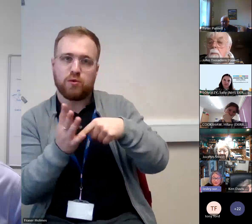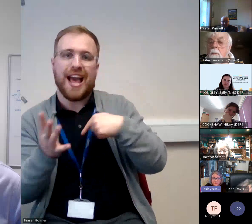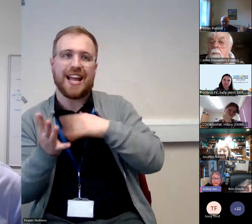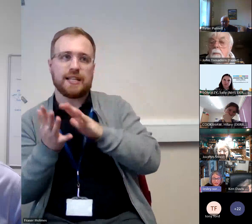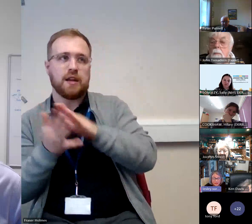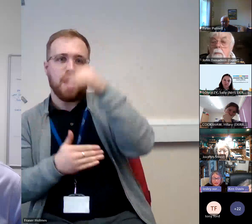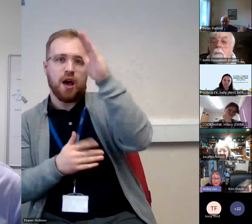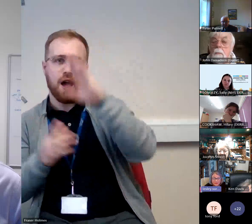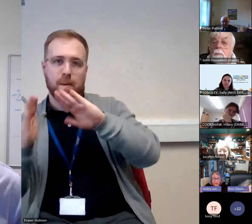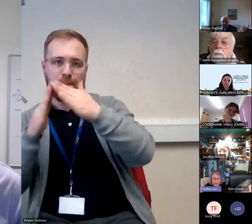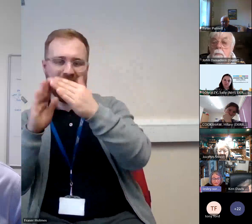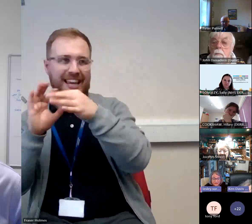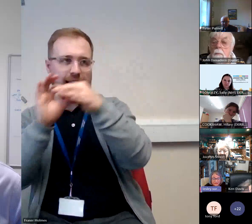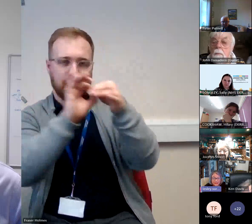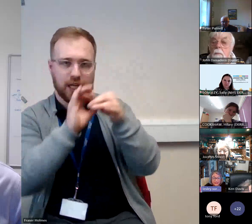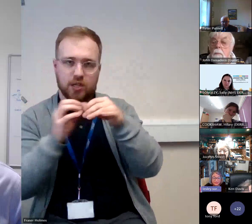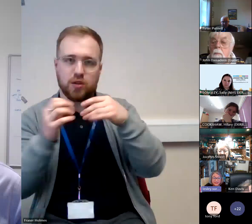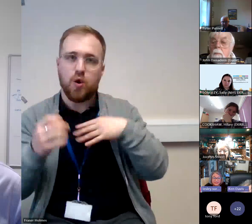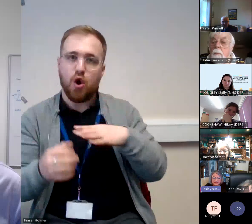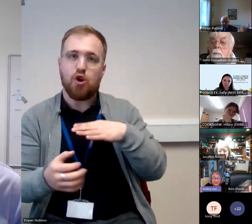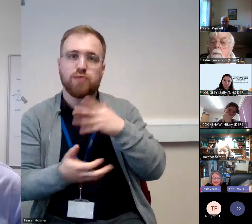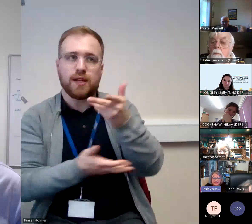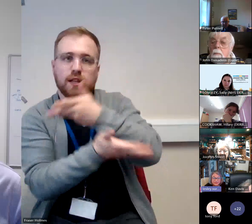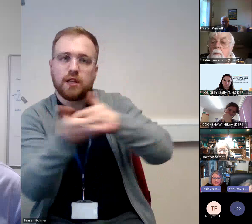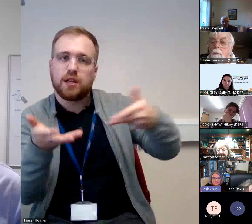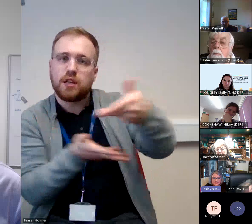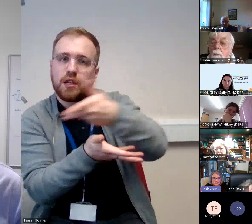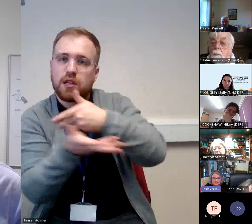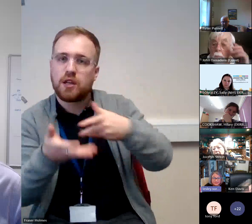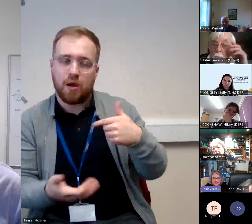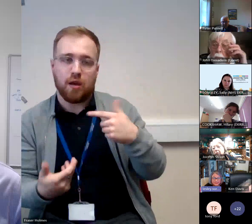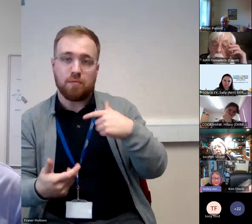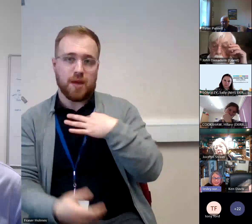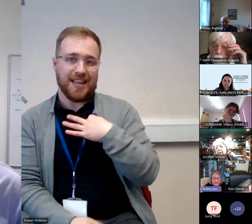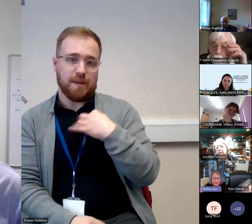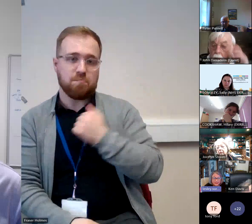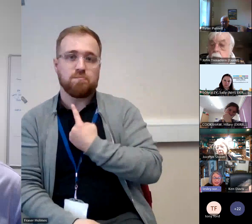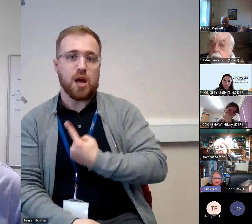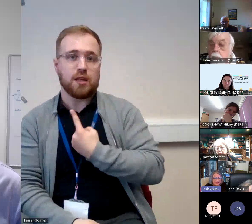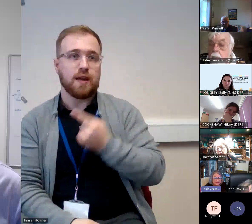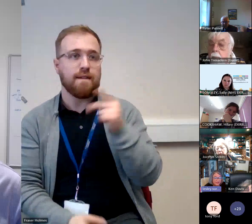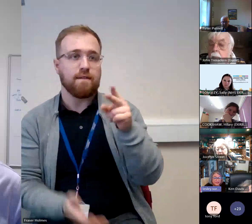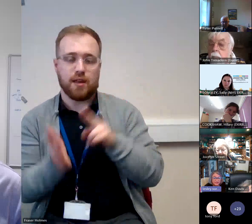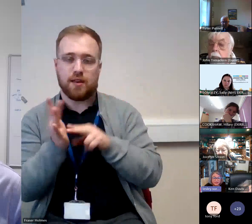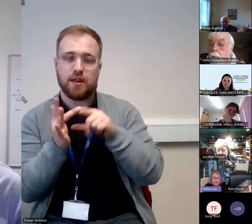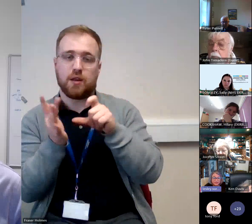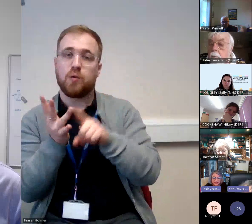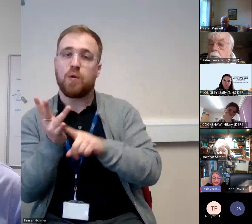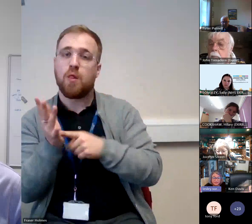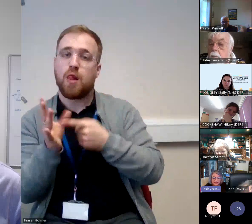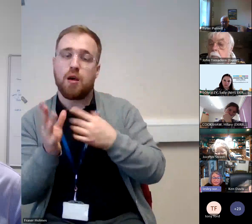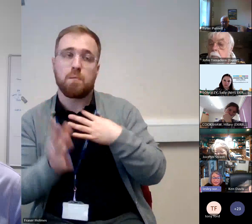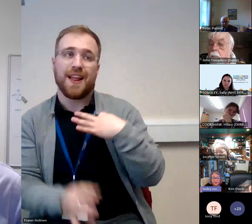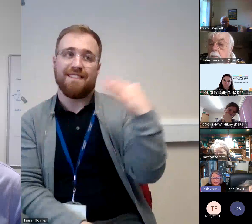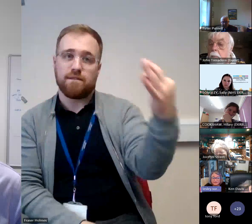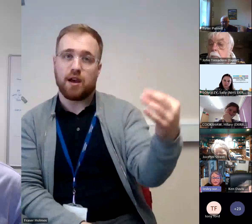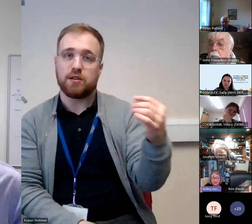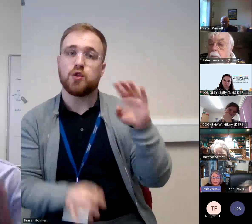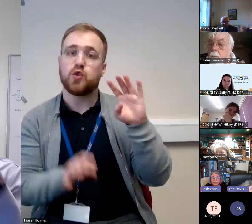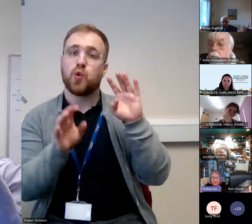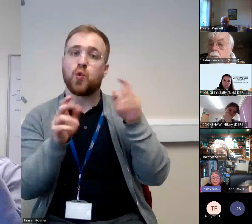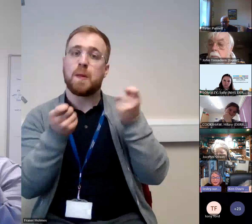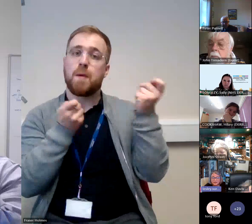those conversations are alive and well. And we actually have just been invited, myself and Nicola have been invited onto the management